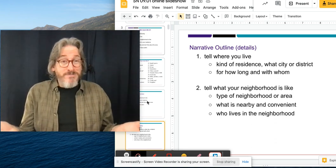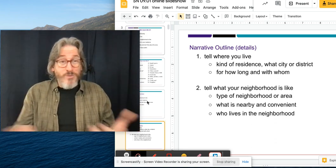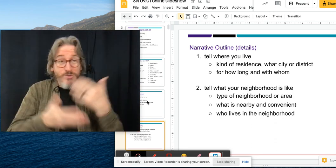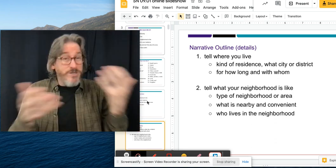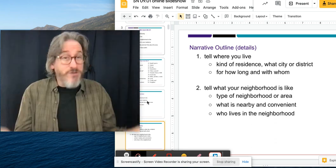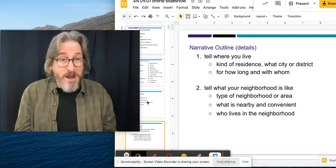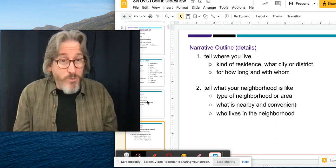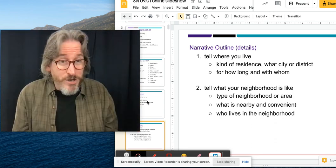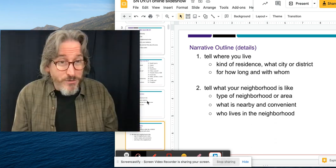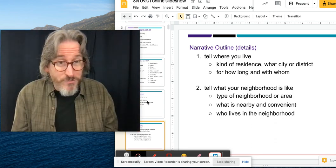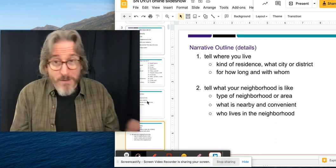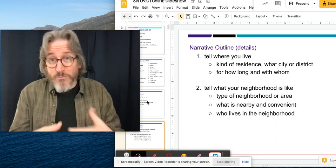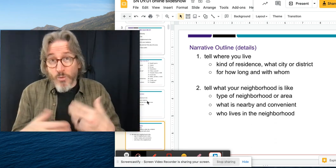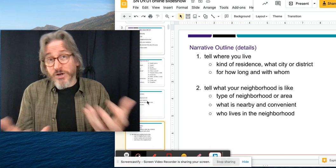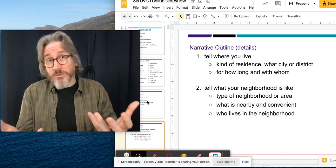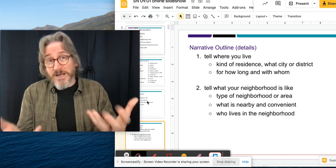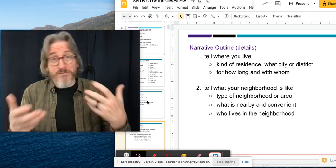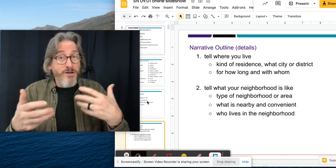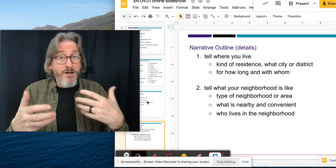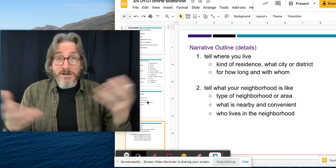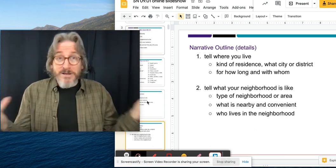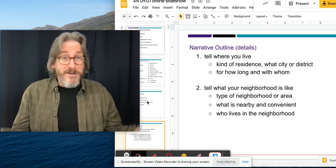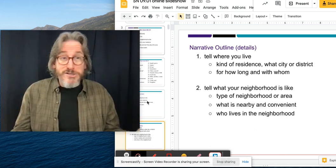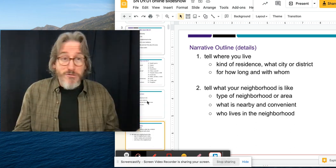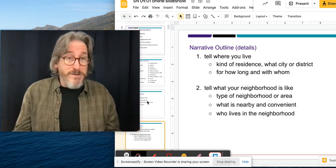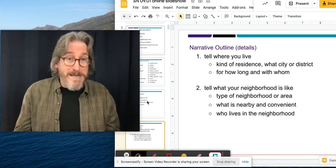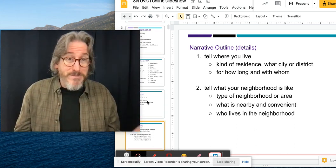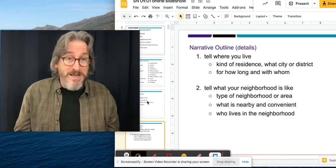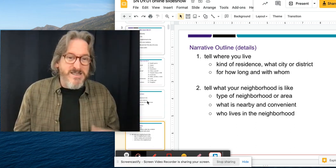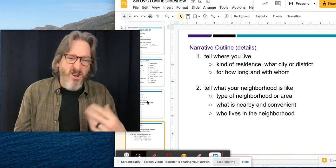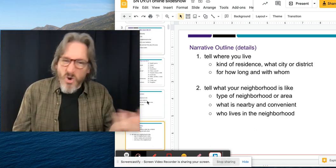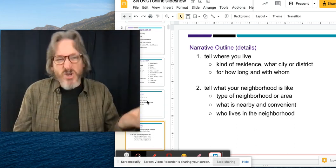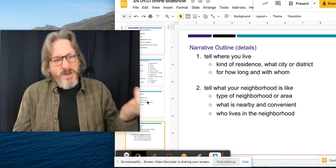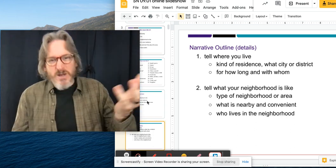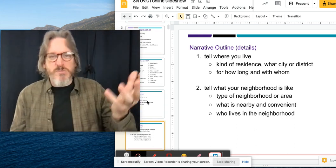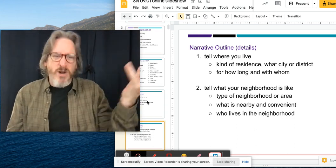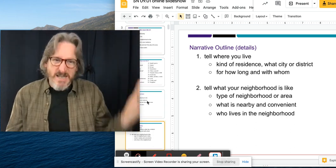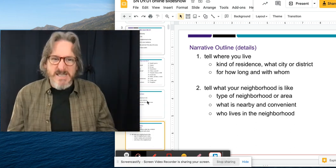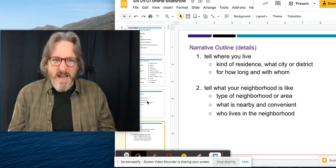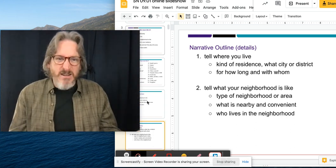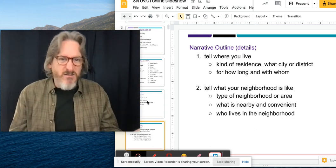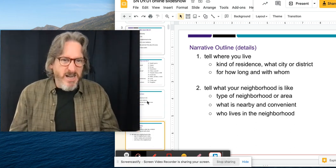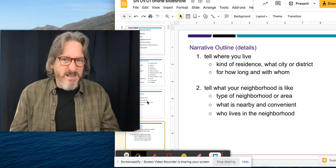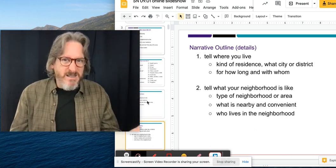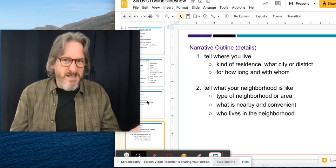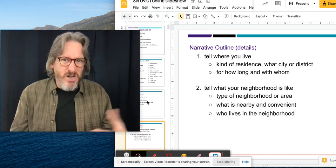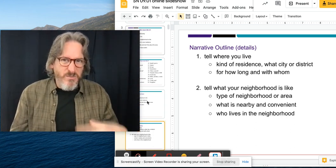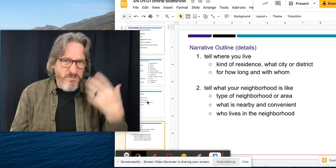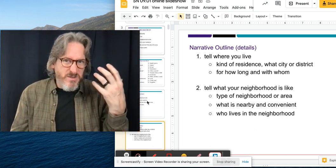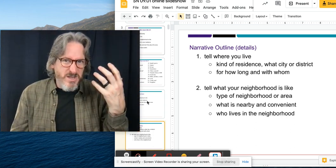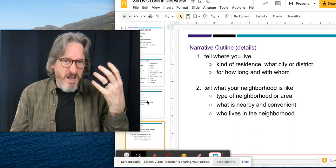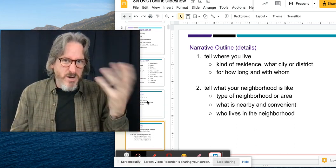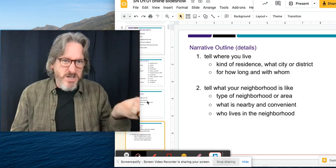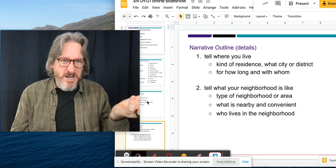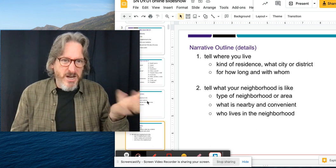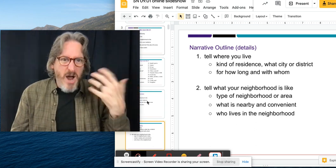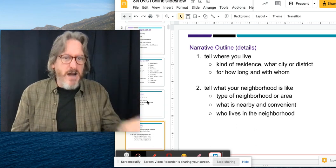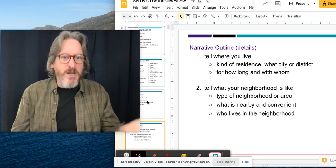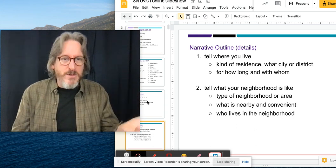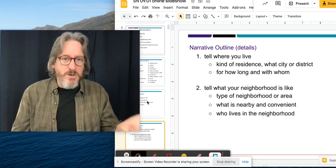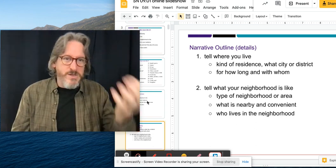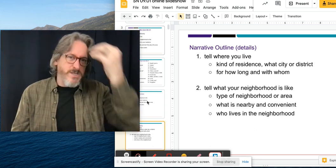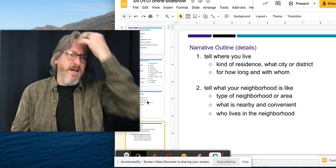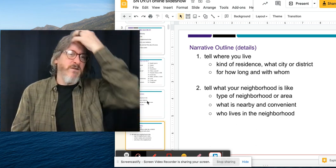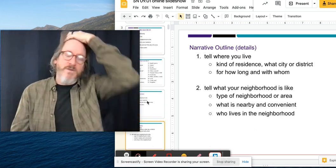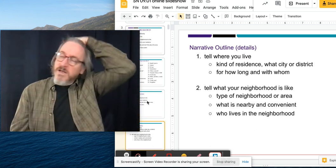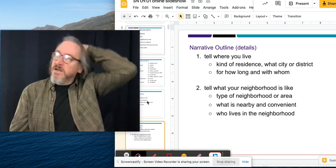English. When you describe where you're from, where you live, these are all the same things. All we're doing now is putting it in sign, right? So I want you, how do